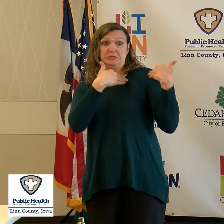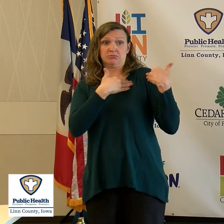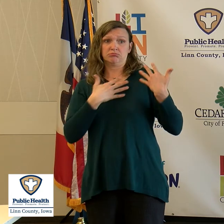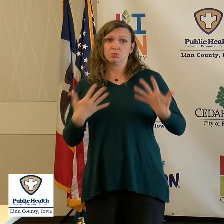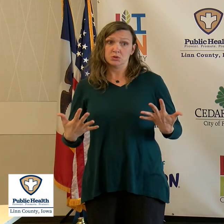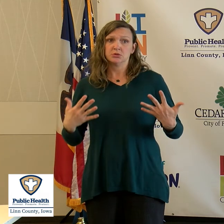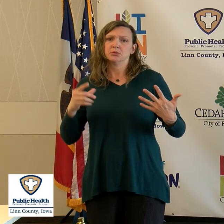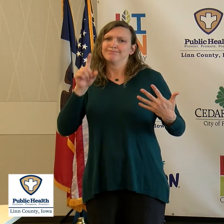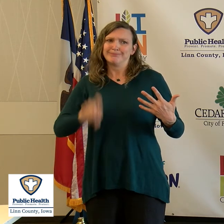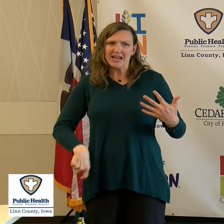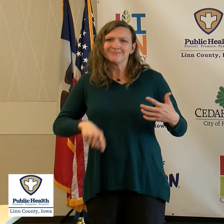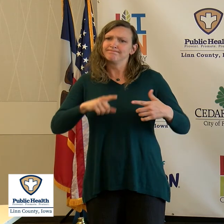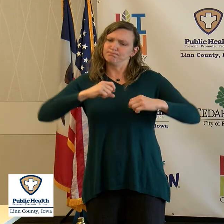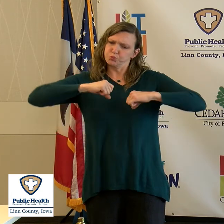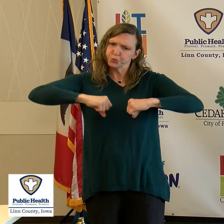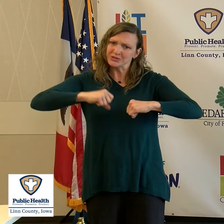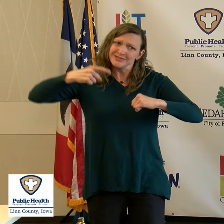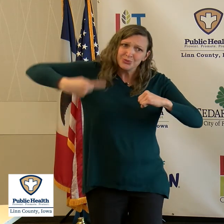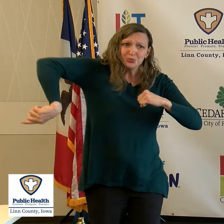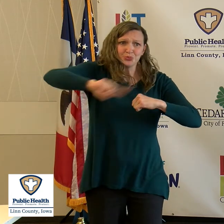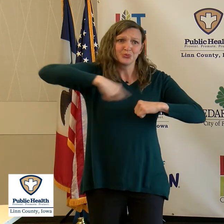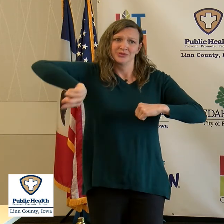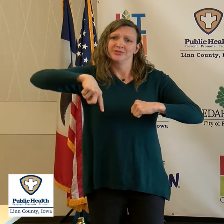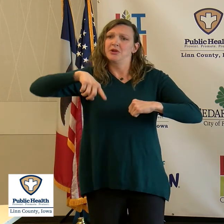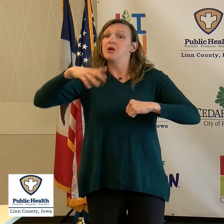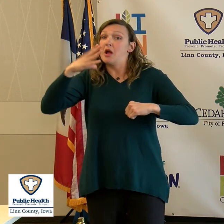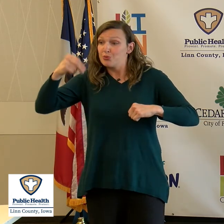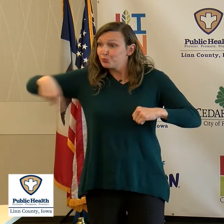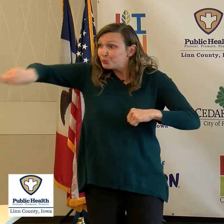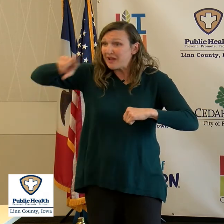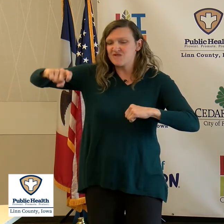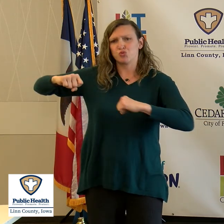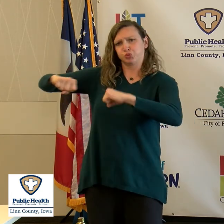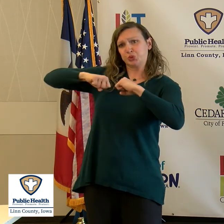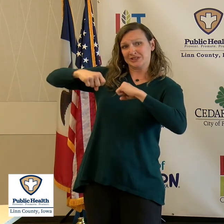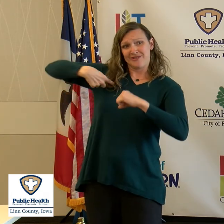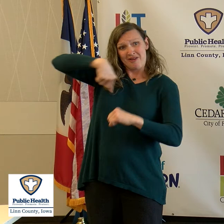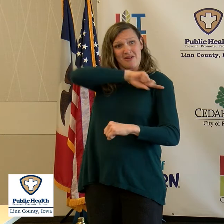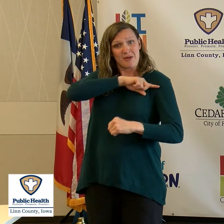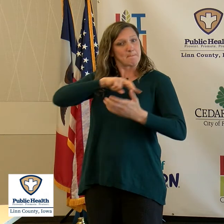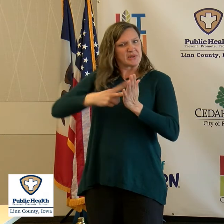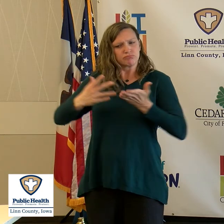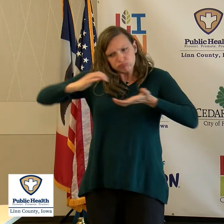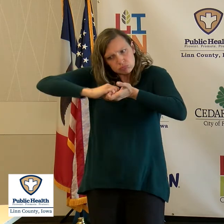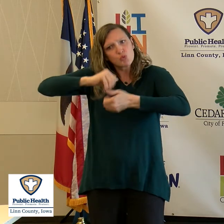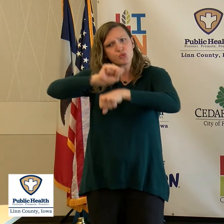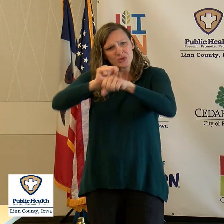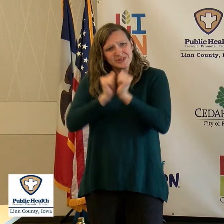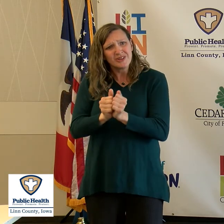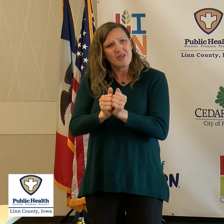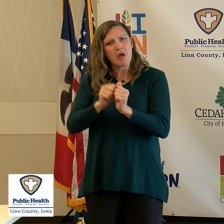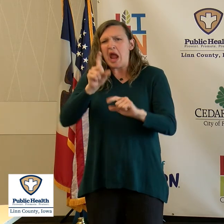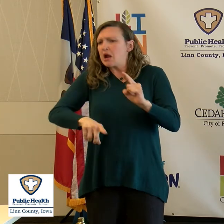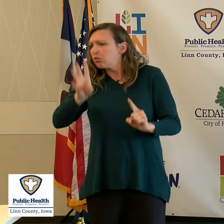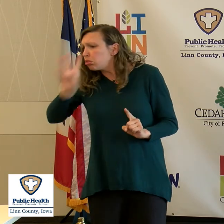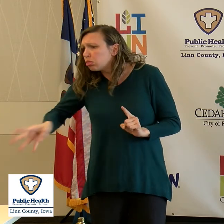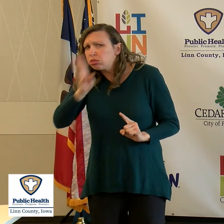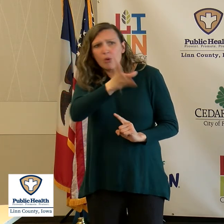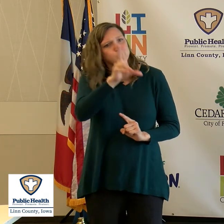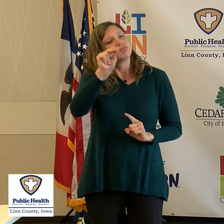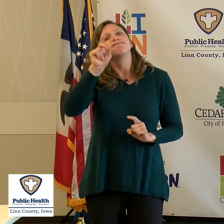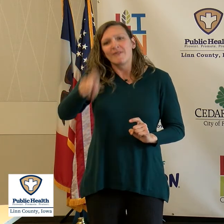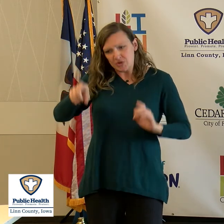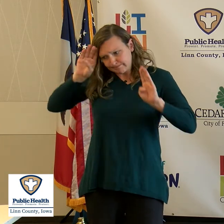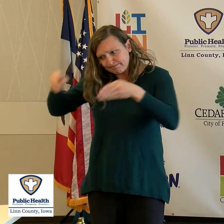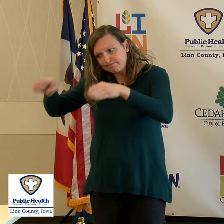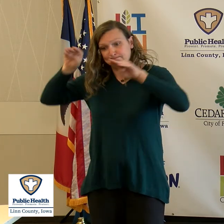and we need to make it together. If we don't, we are forcing many individuals with chronic conditions, like this mother, to